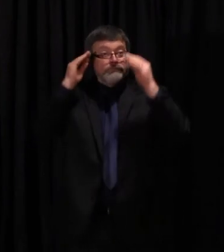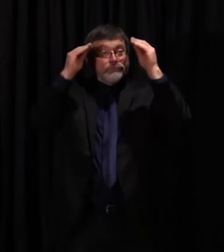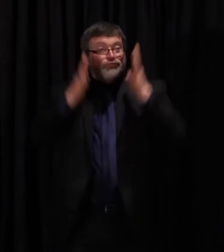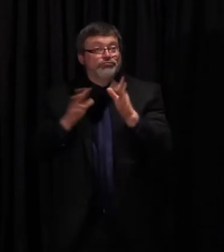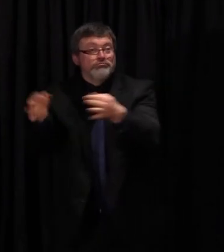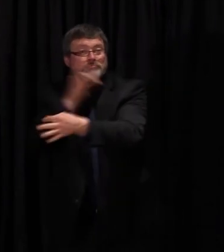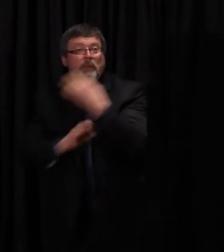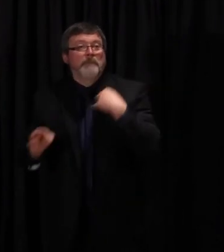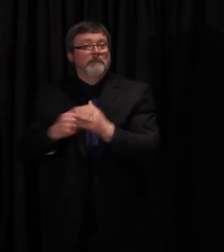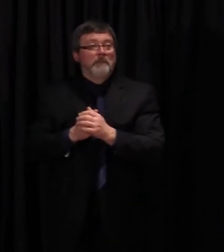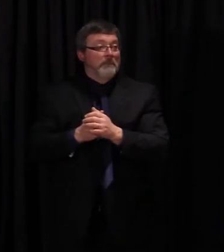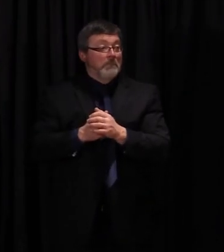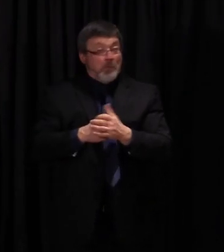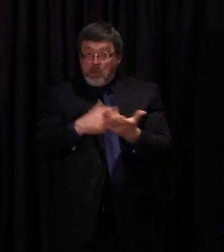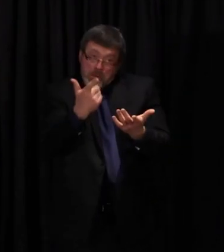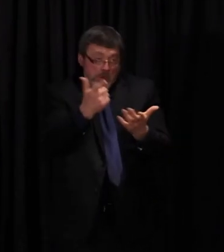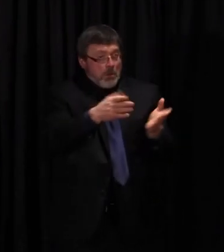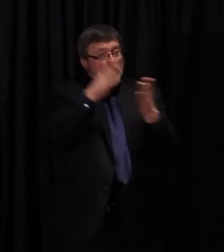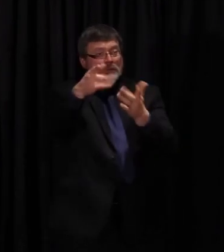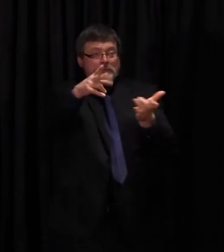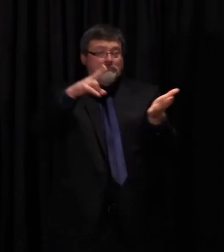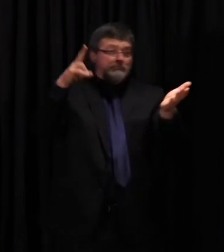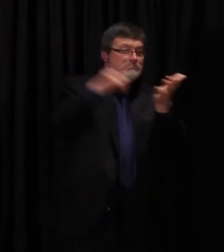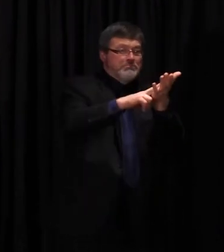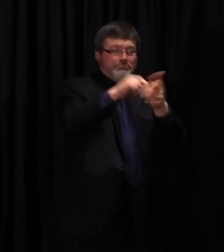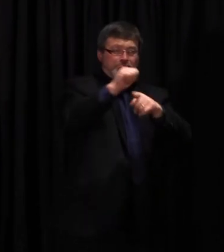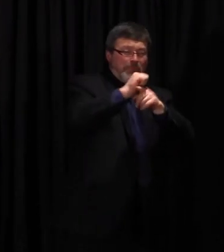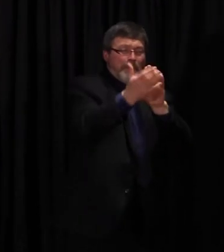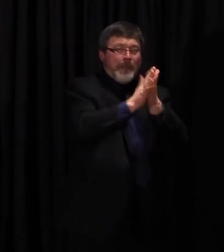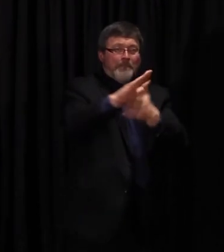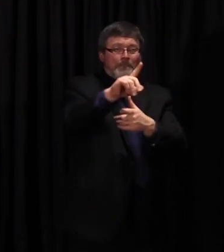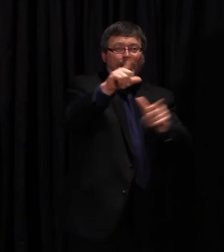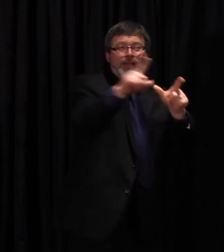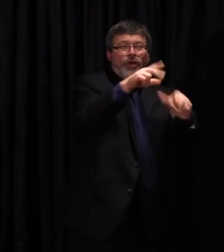start on the path towards your dream of a career in healthcare.